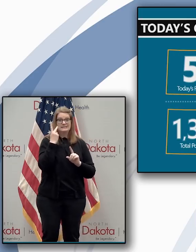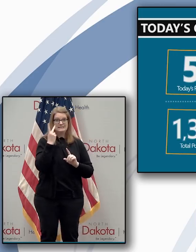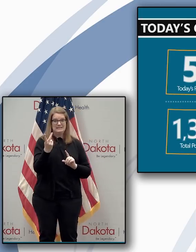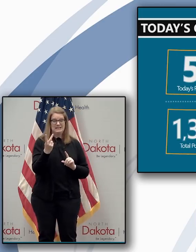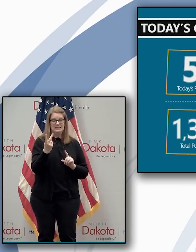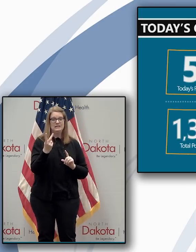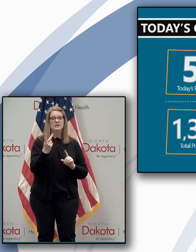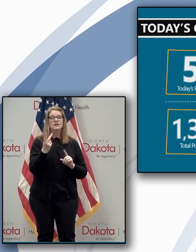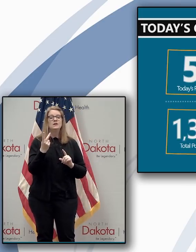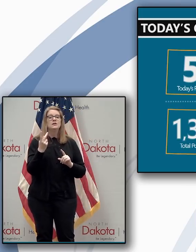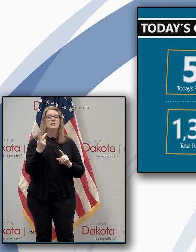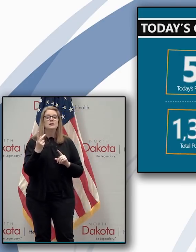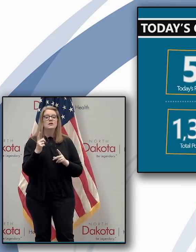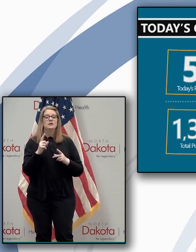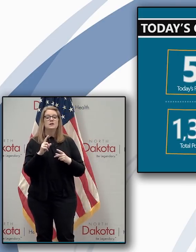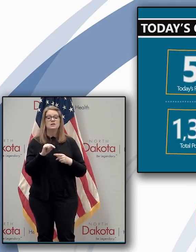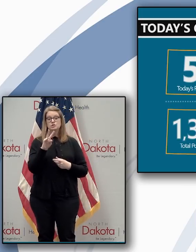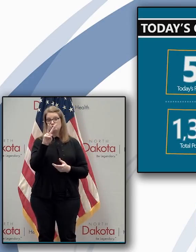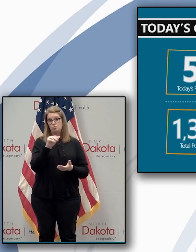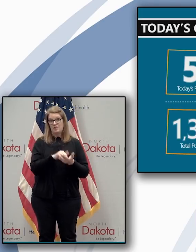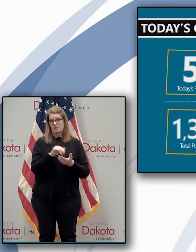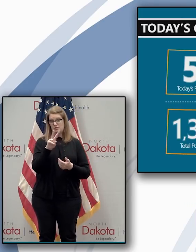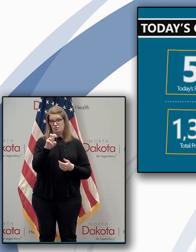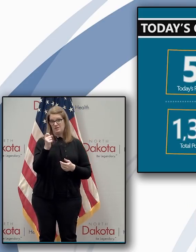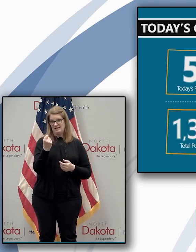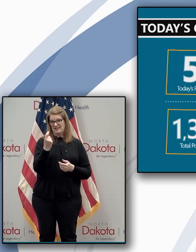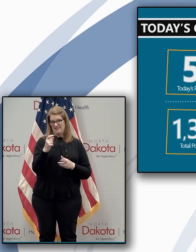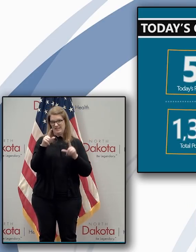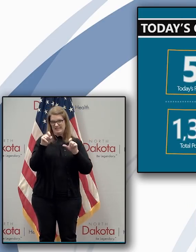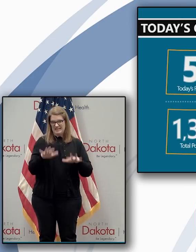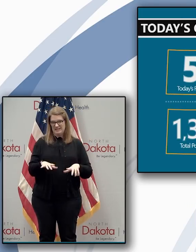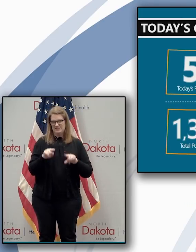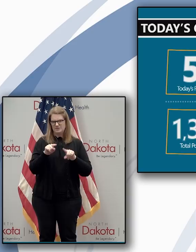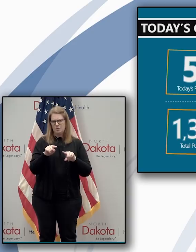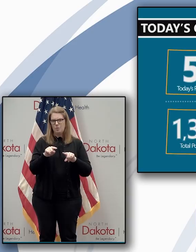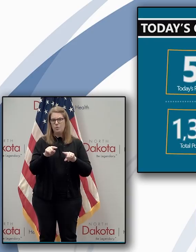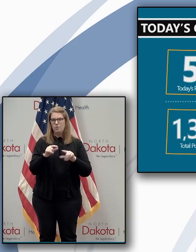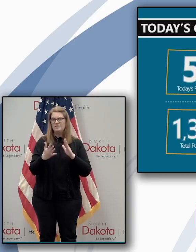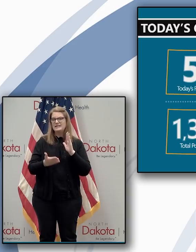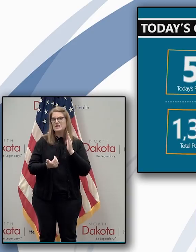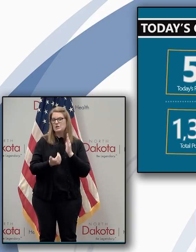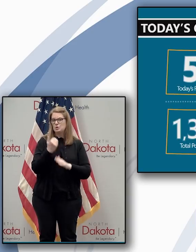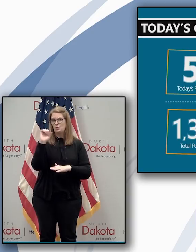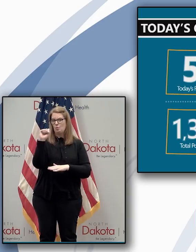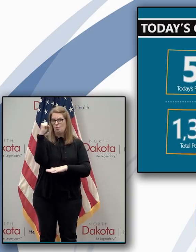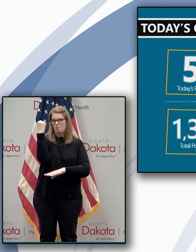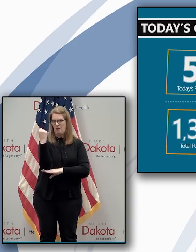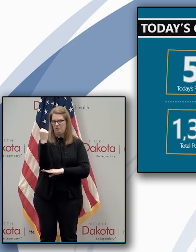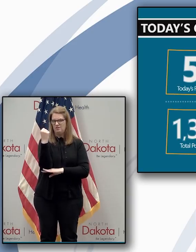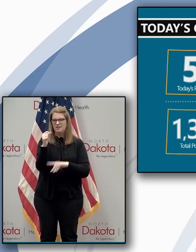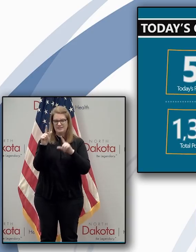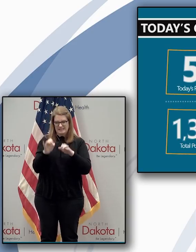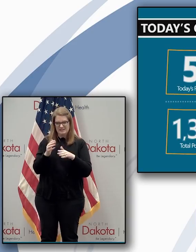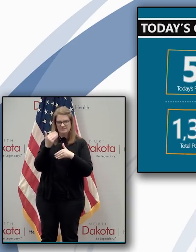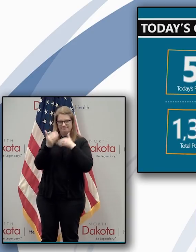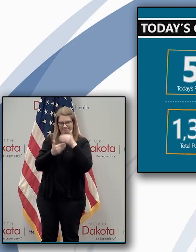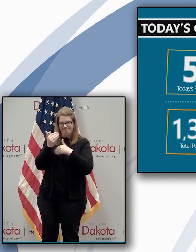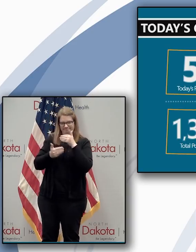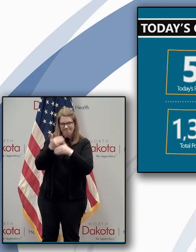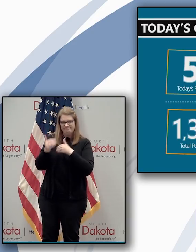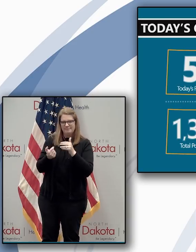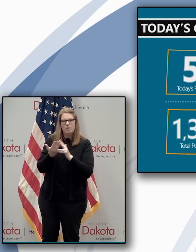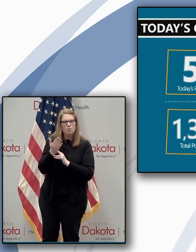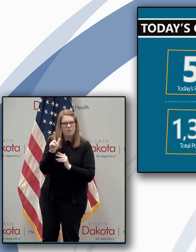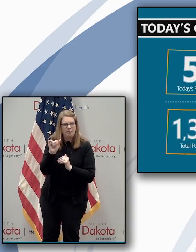points. One is at 2,211 tests. That's a new record for us in terms of completing